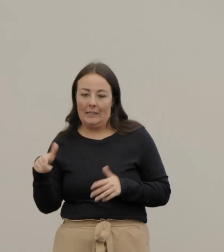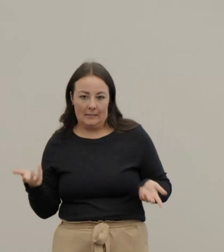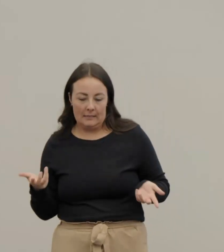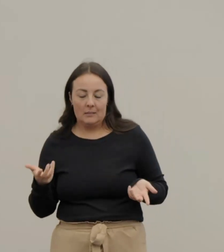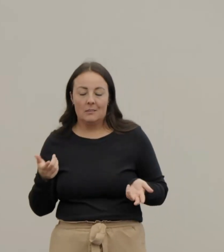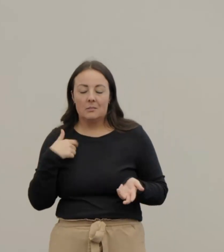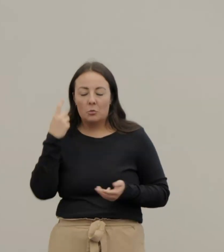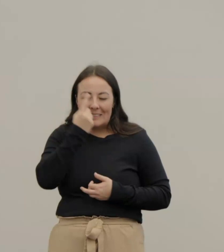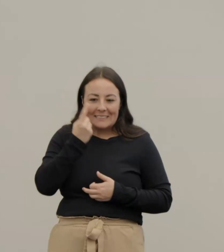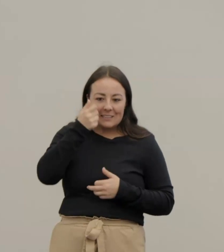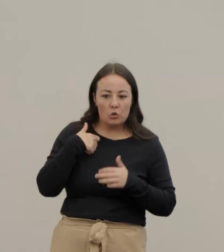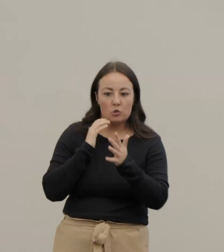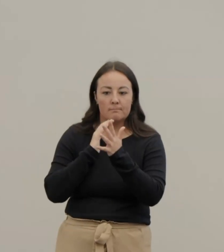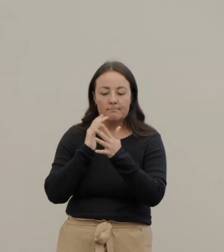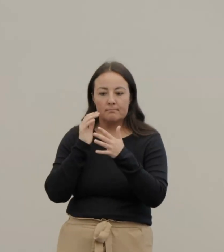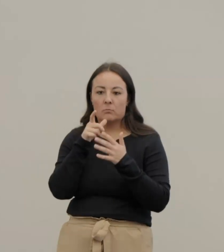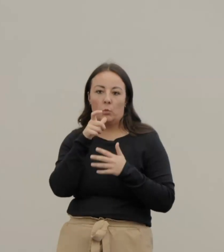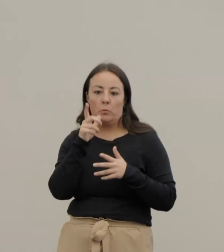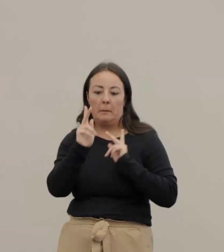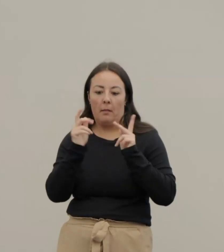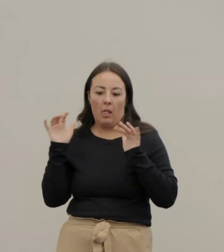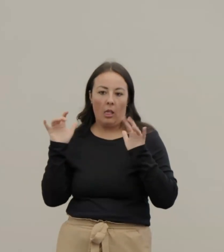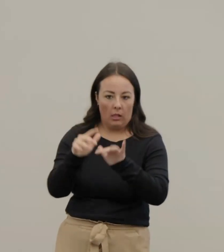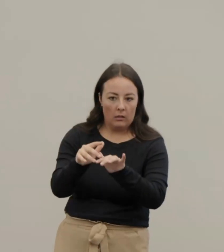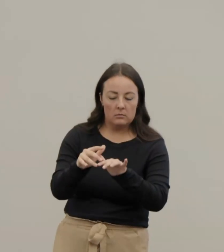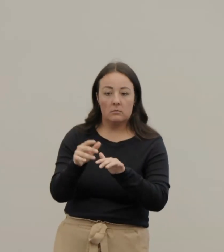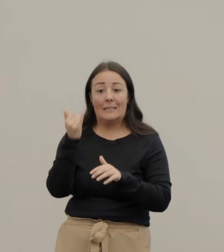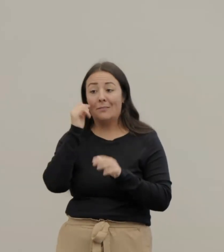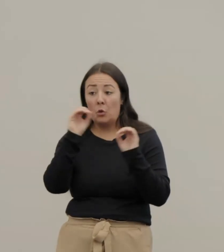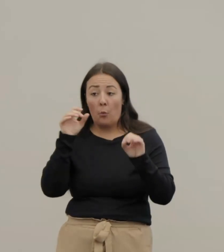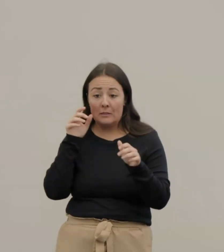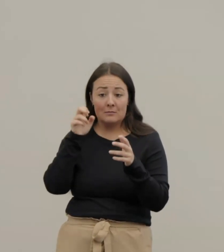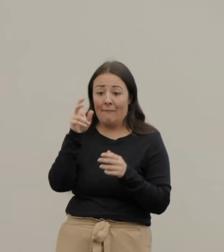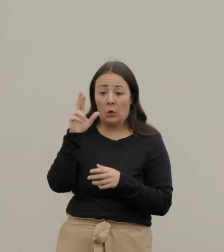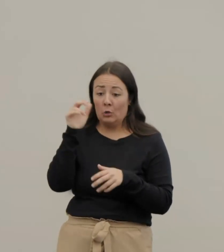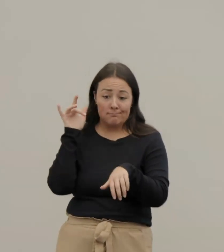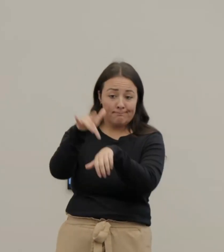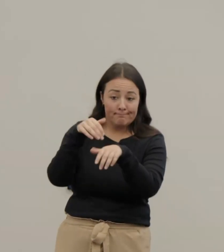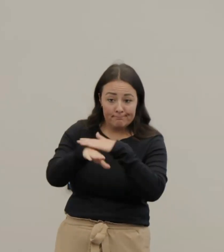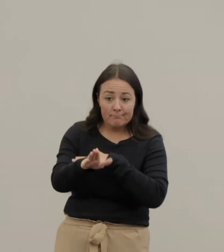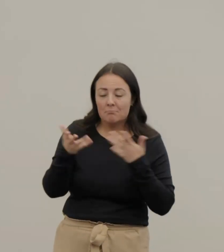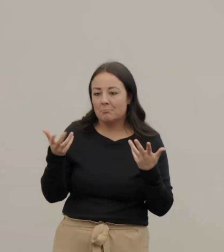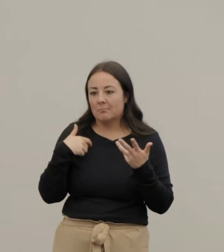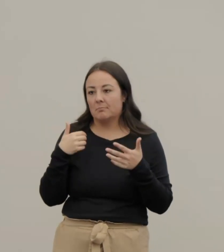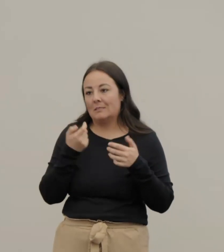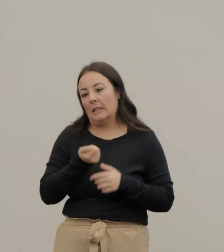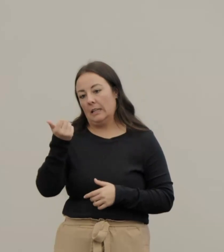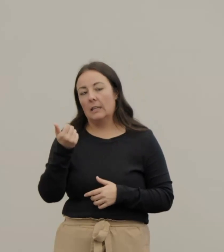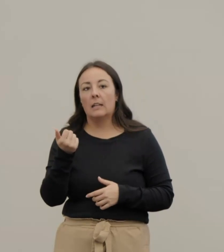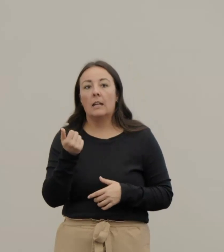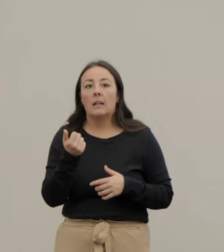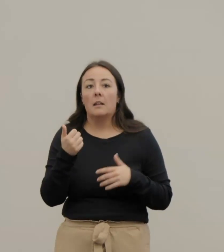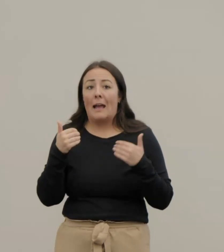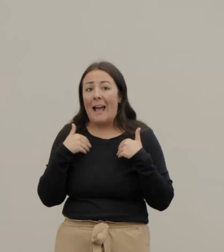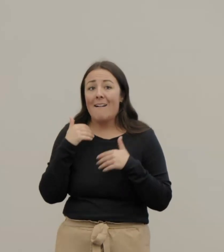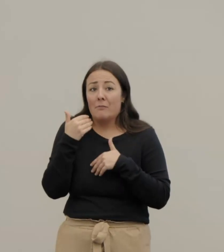consider the traffic to that document as well. But if nobody's coming to it, you're never going to update it. Have a process for somebody to request it to be